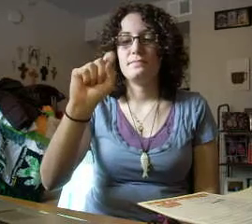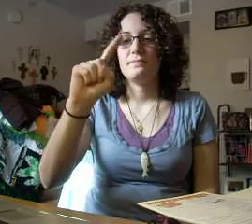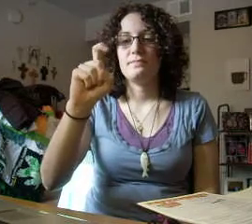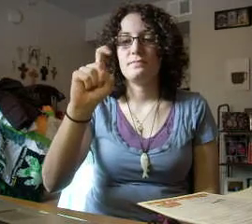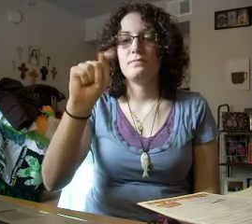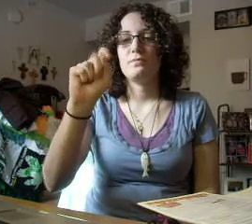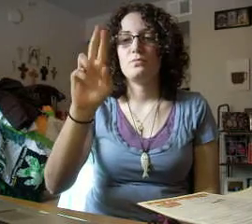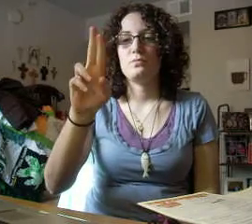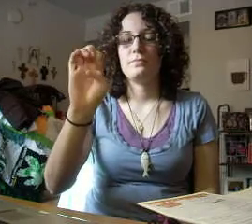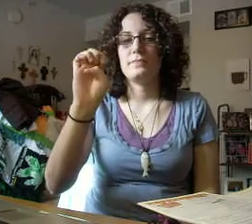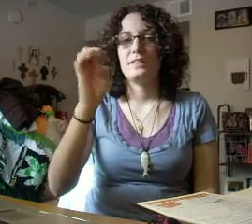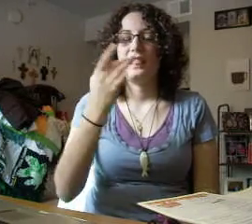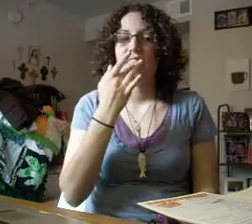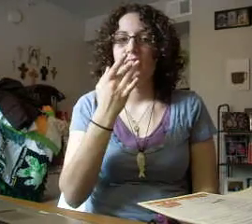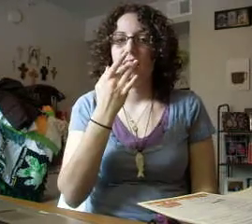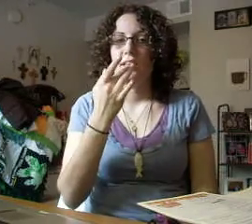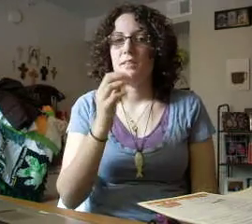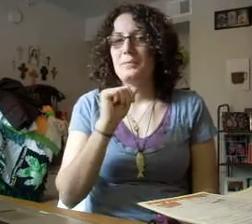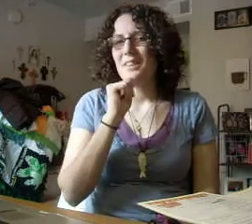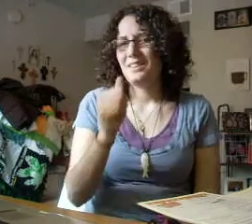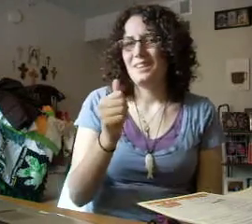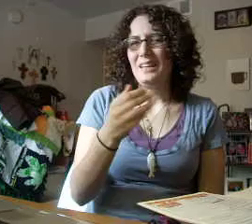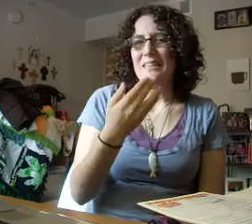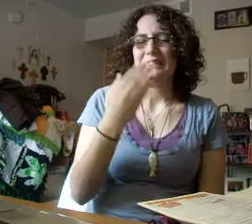its taste, although that's not a good observation to make in the lab.